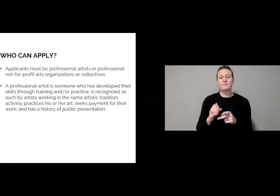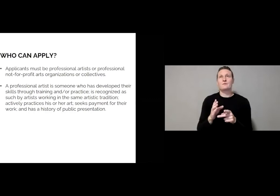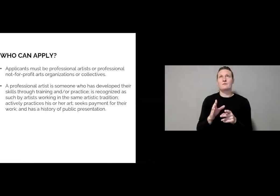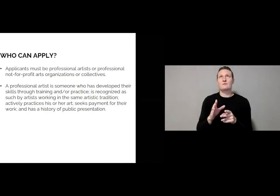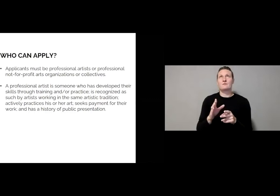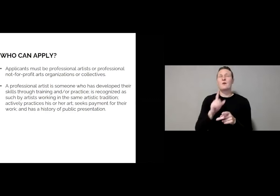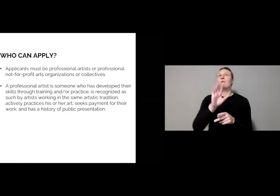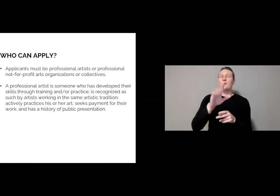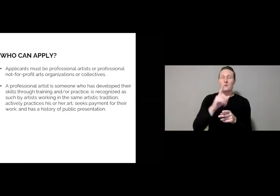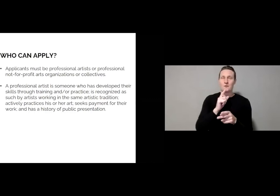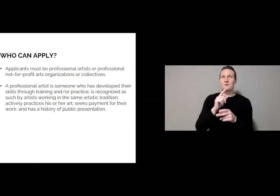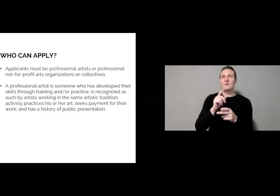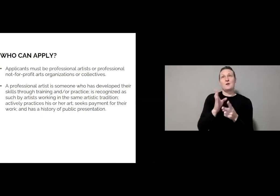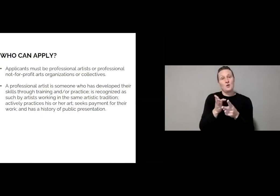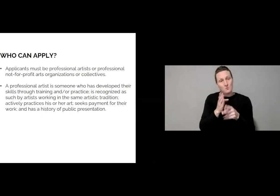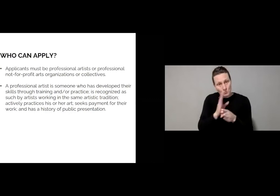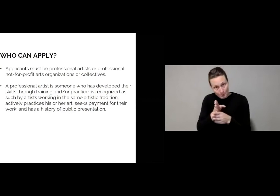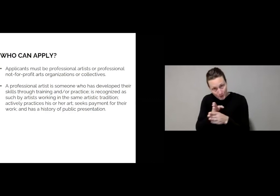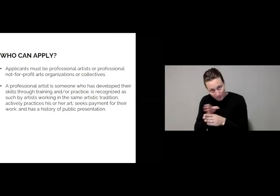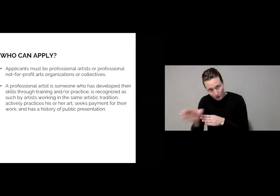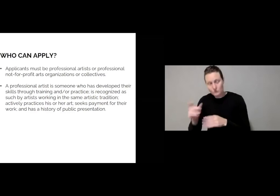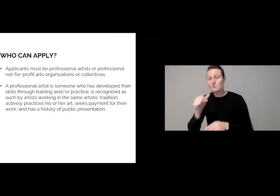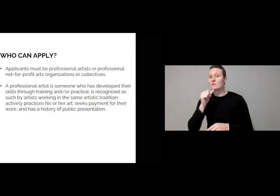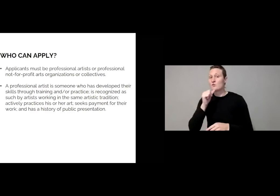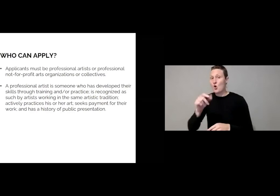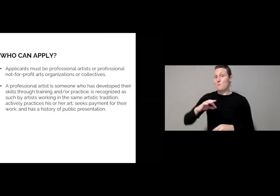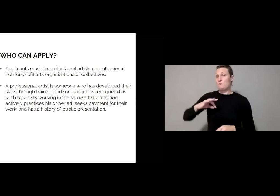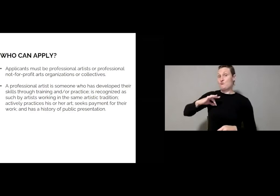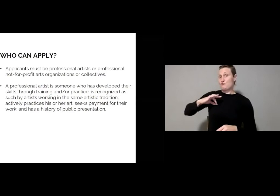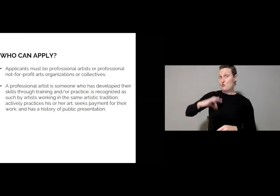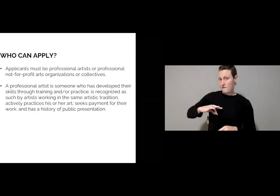nonprofit arts organizations, or artist collectives.